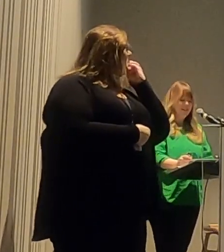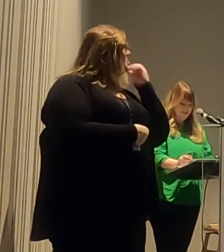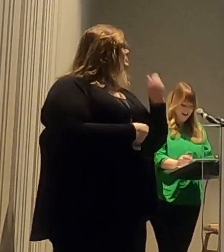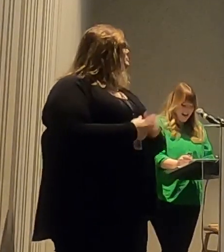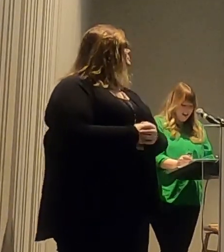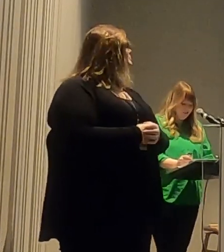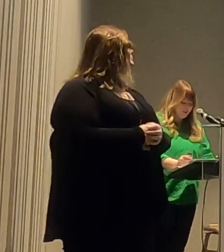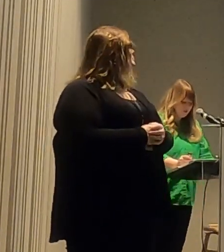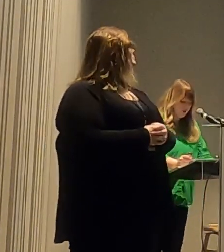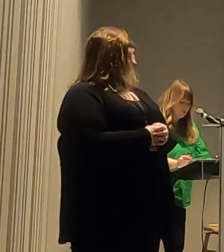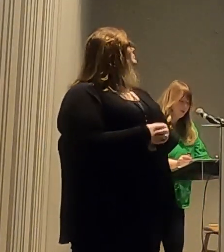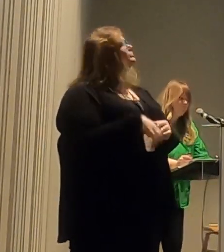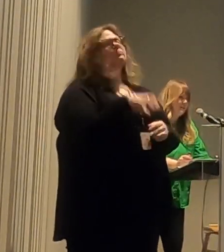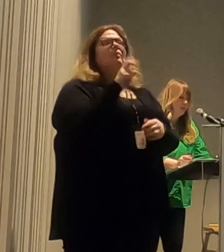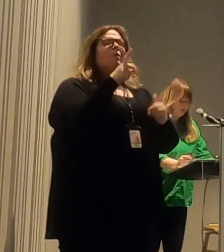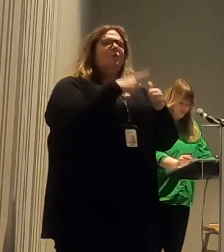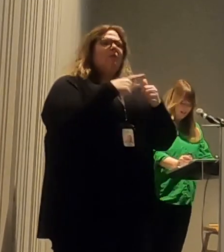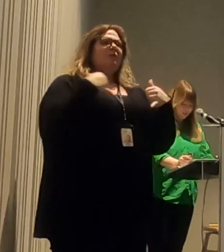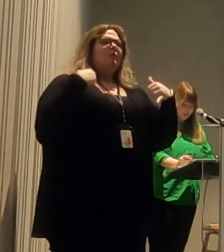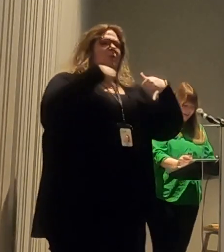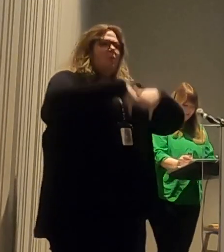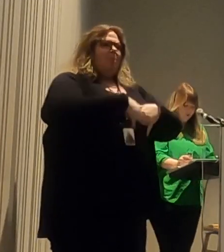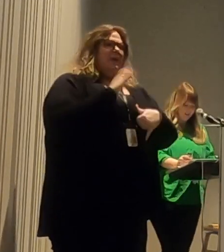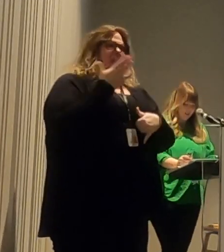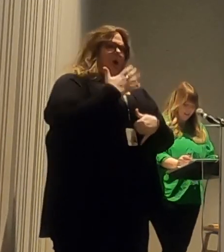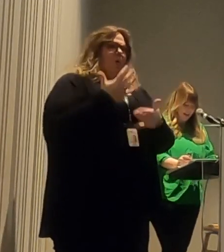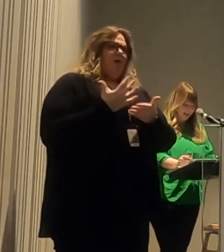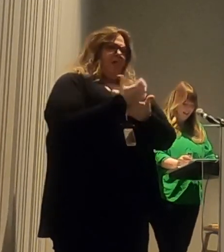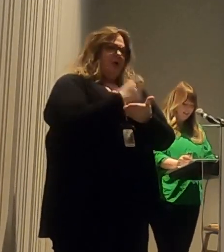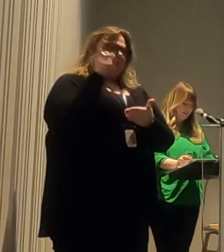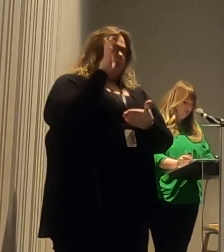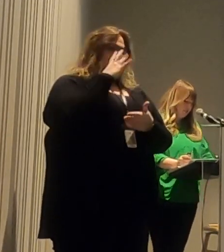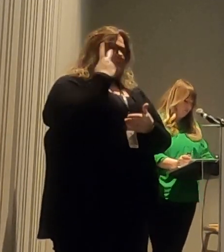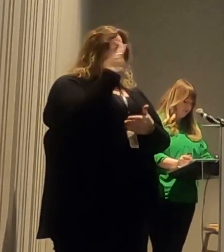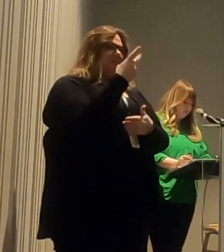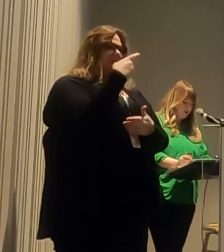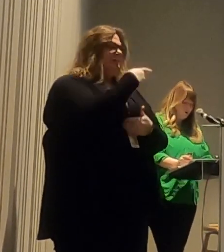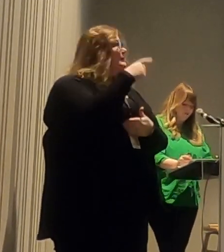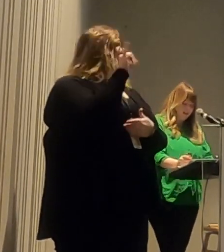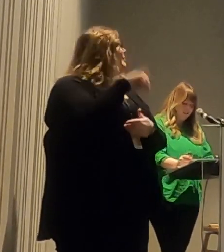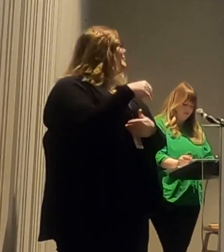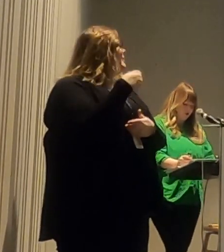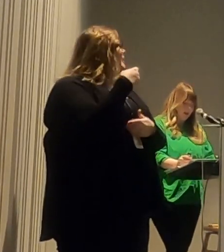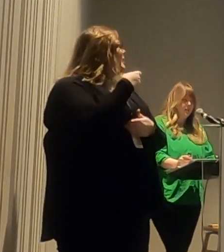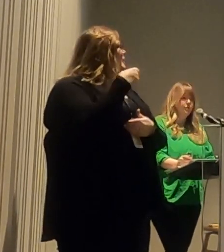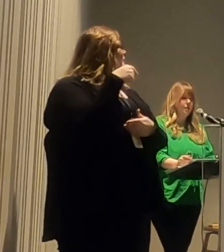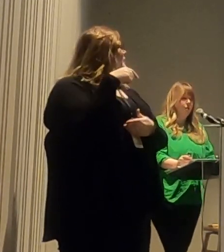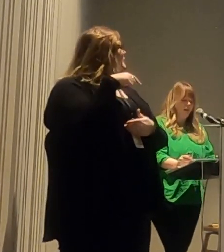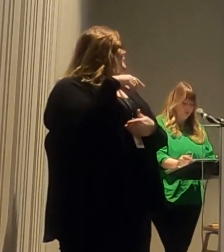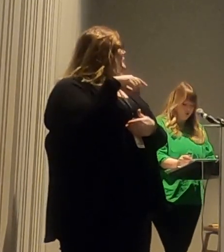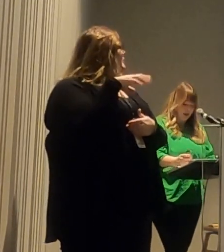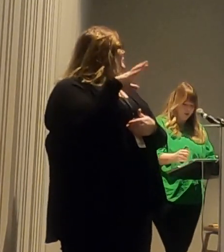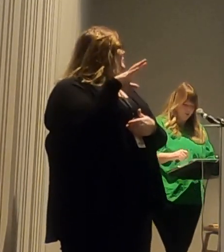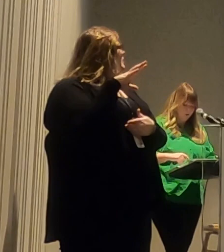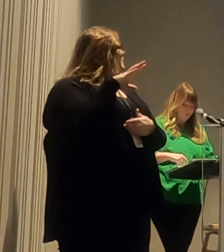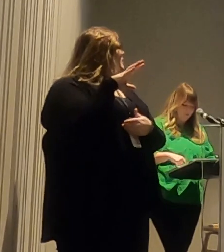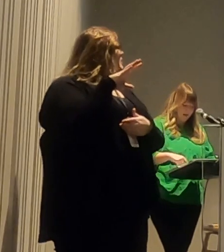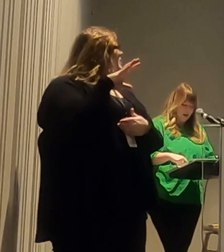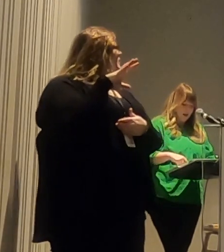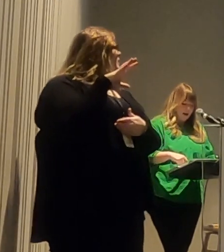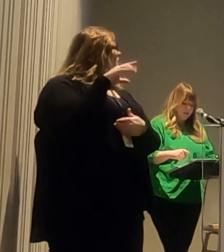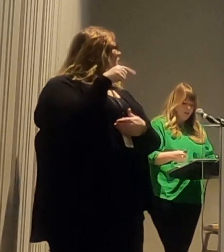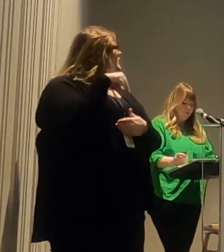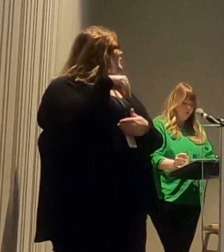Okay, so the first robe in the museum's collection that we're going to look at is this jifu, or festive dress, known as a dragon